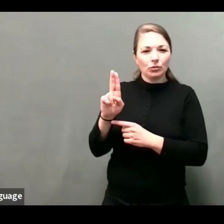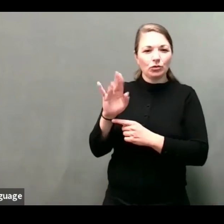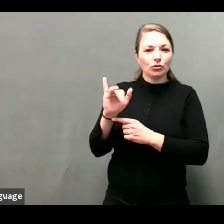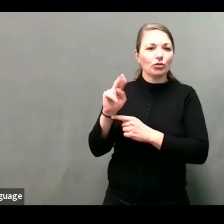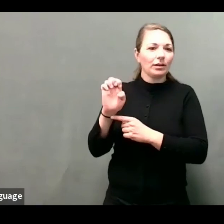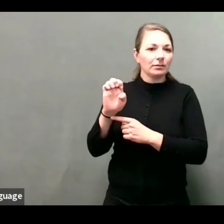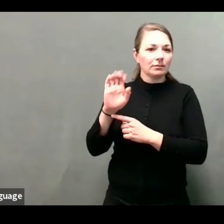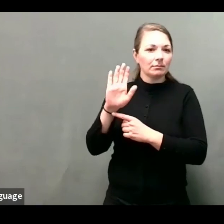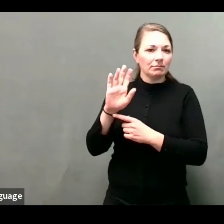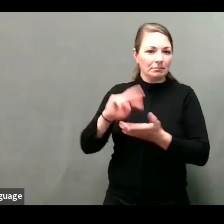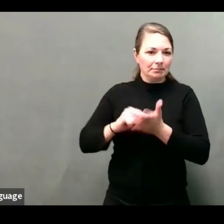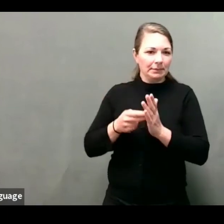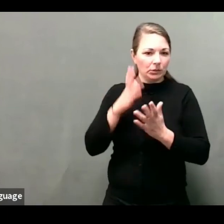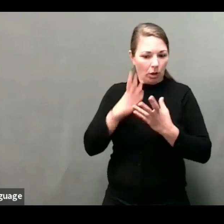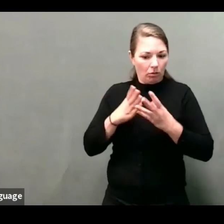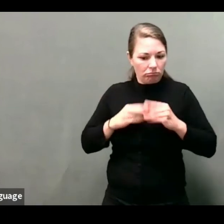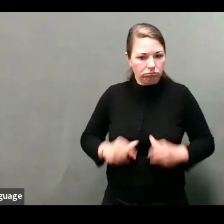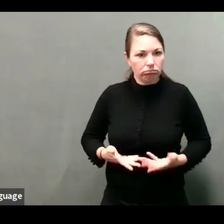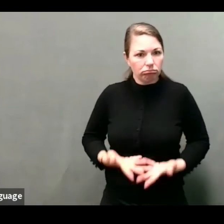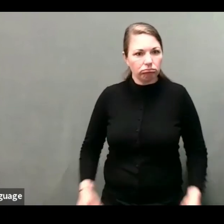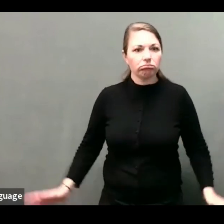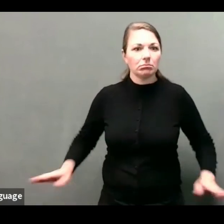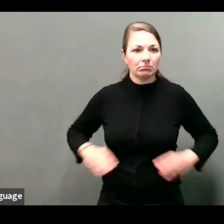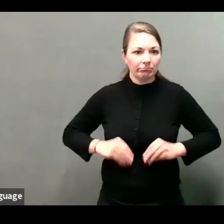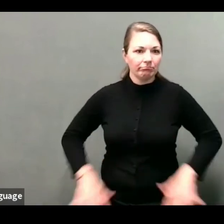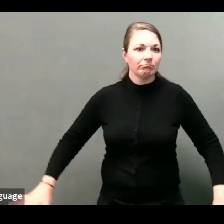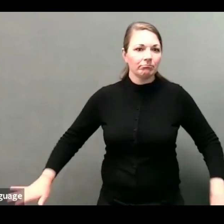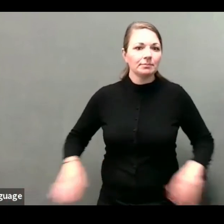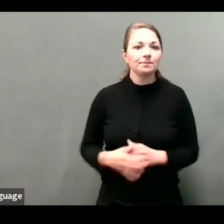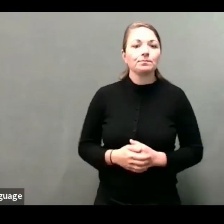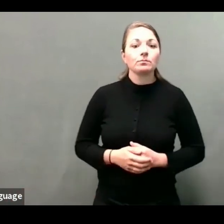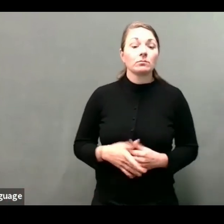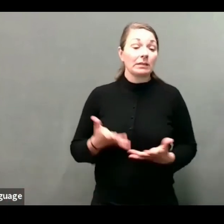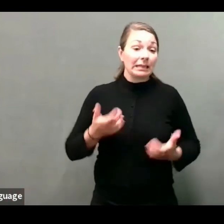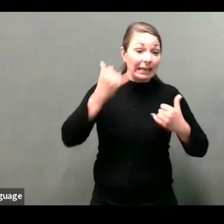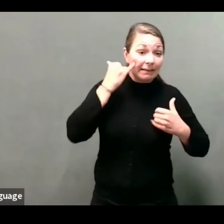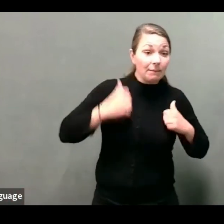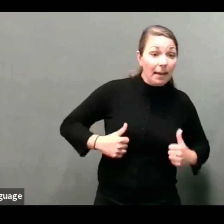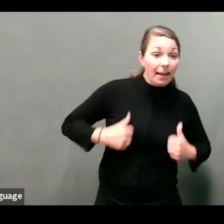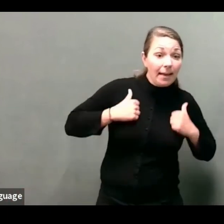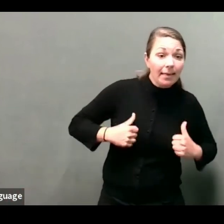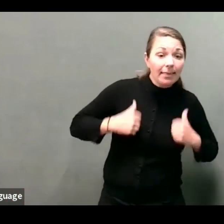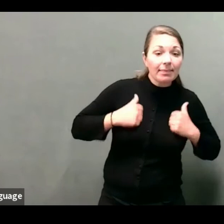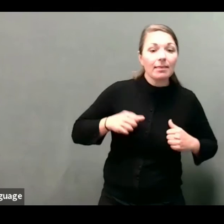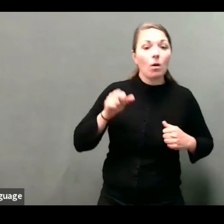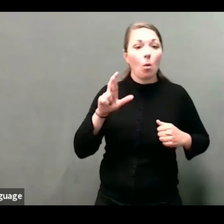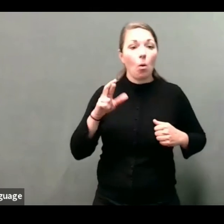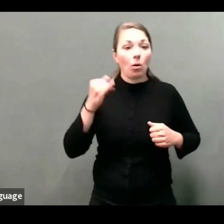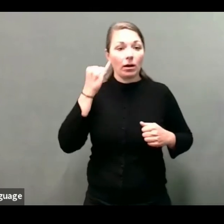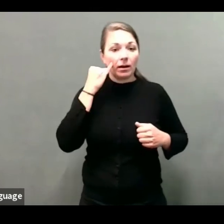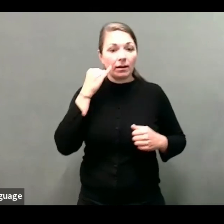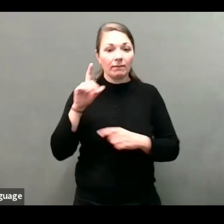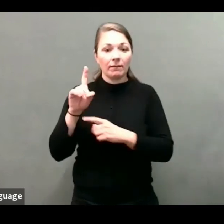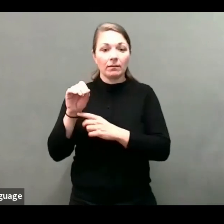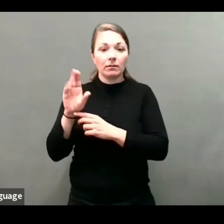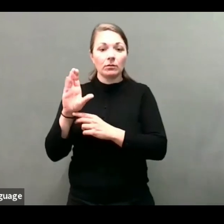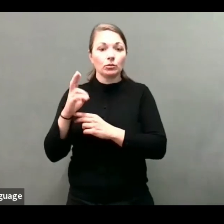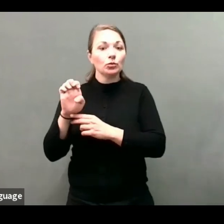again also remove evidence that's on or inside the body. Now, all that